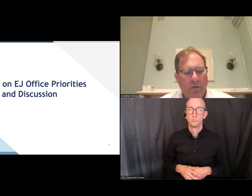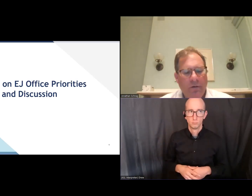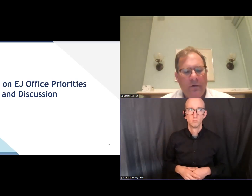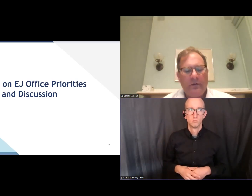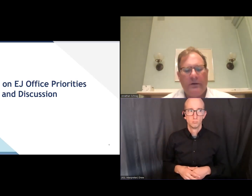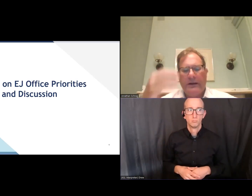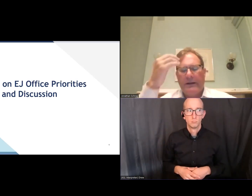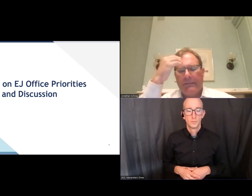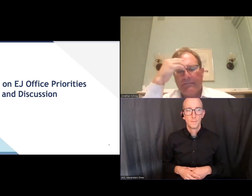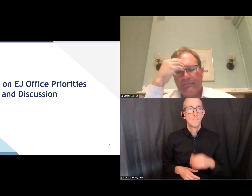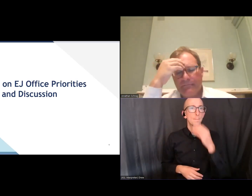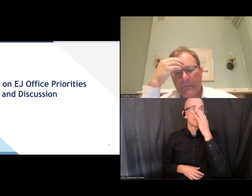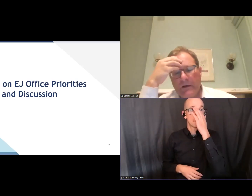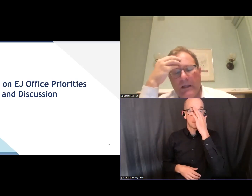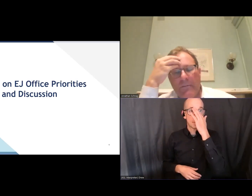On